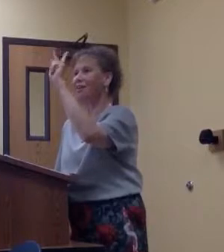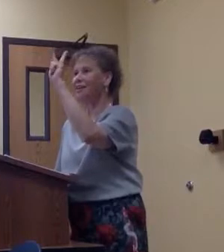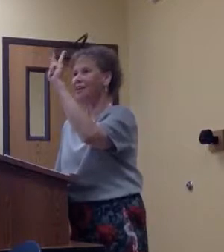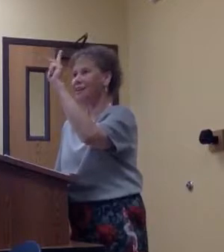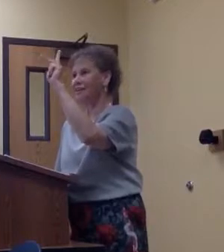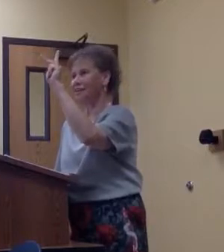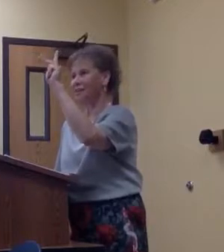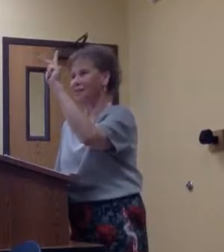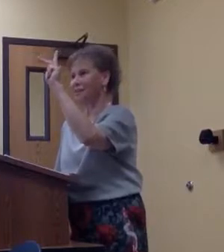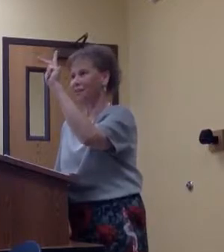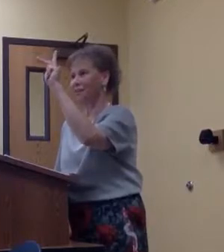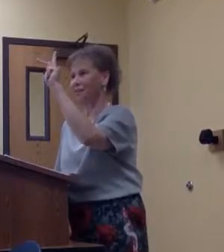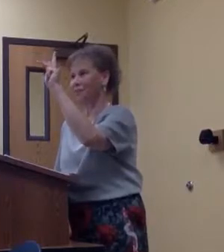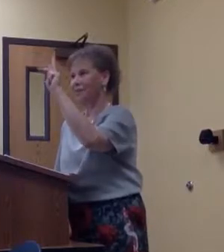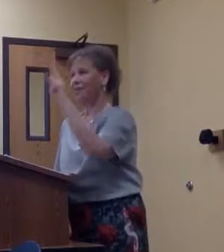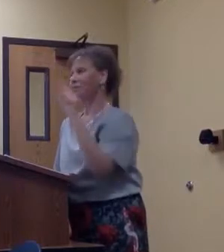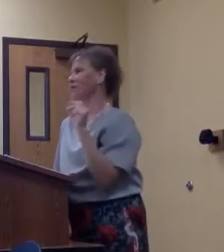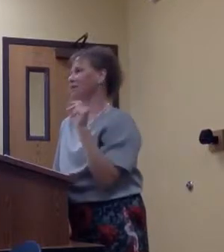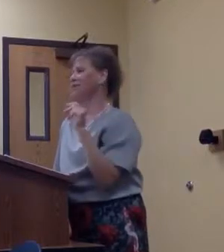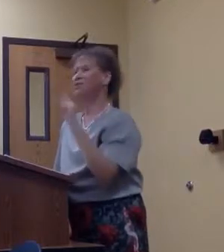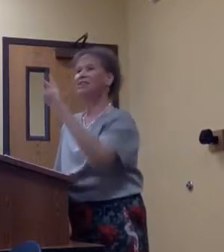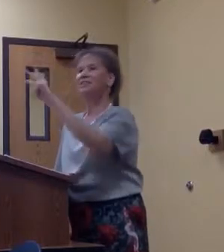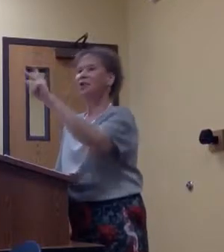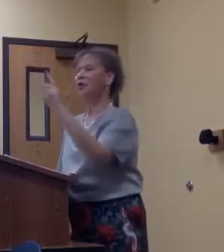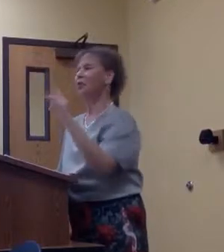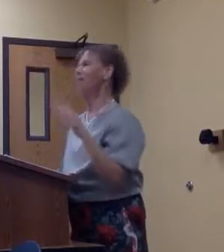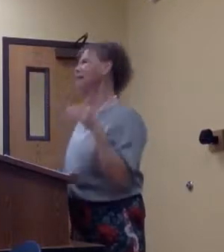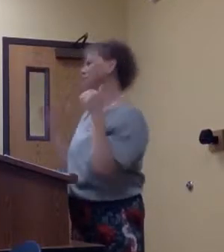P-A-R-K. But it will just flow.